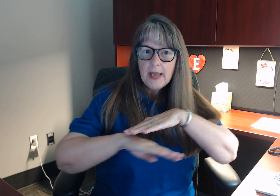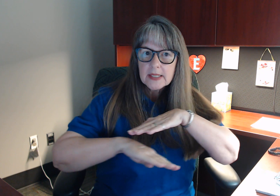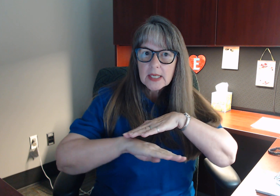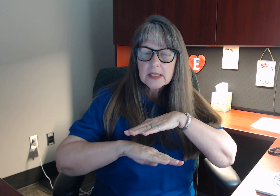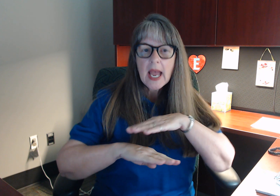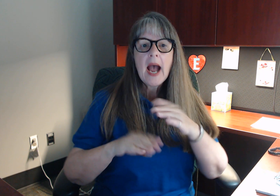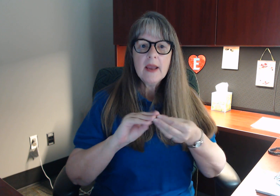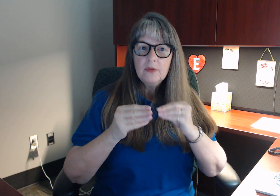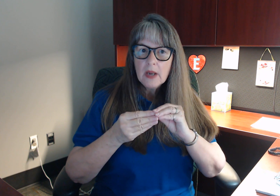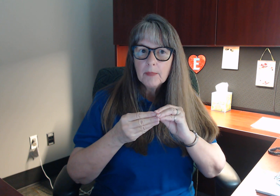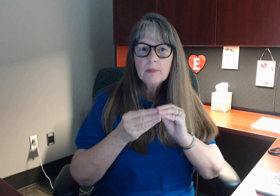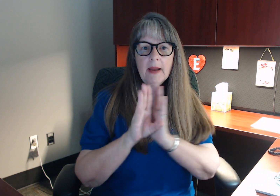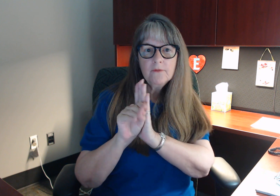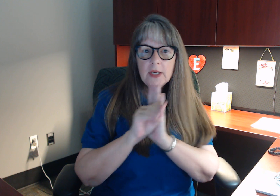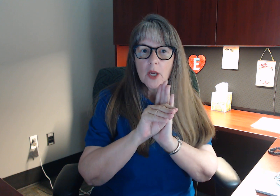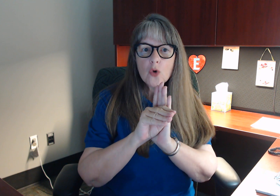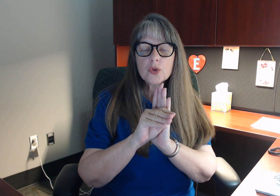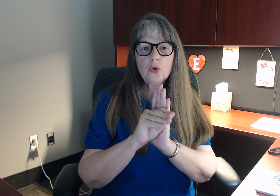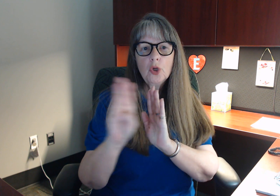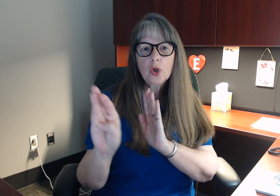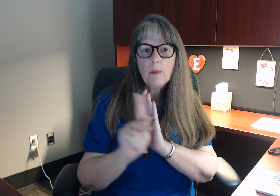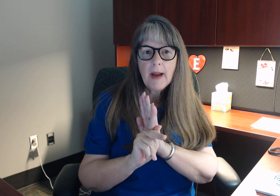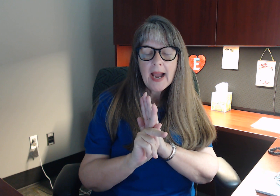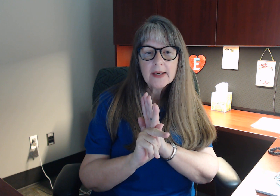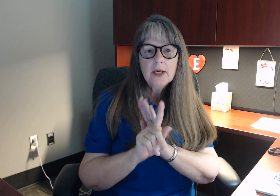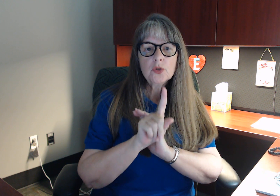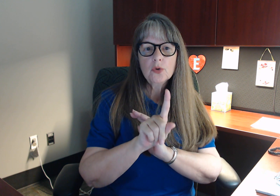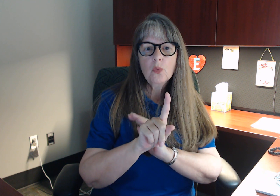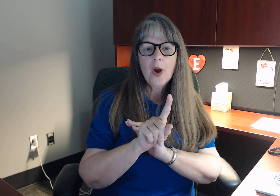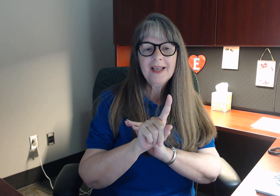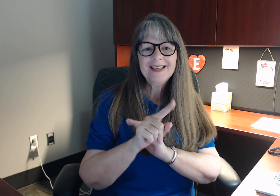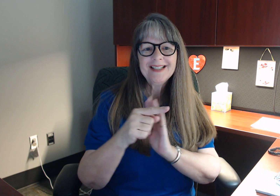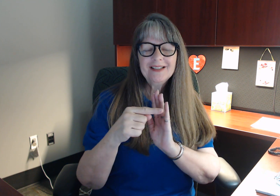basics, I have numbered my videos so you can go back to one,